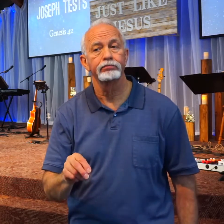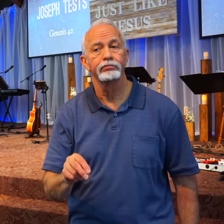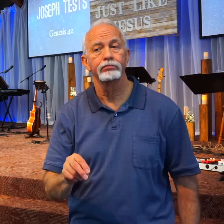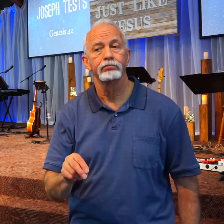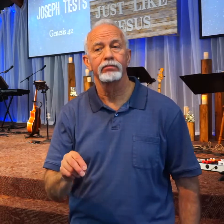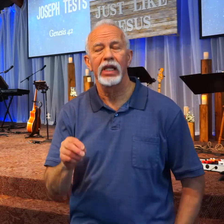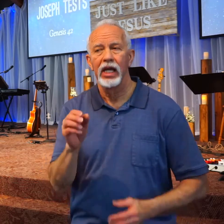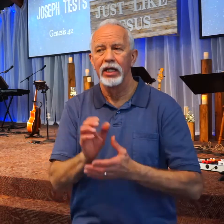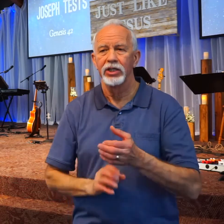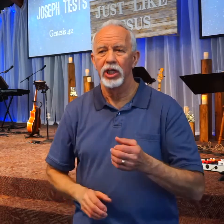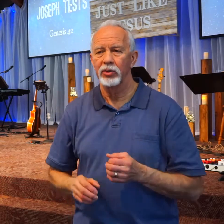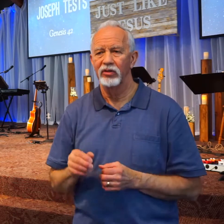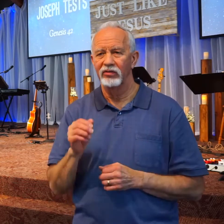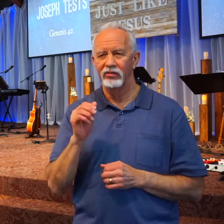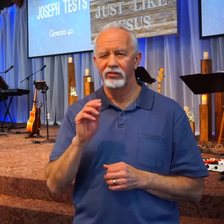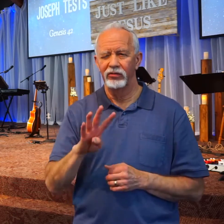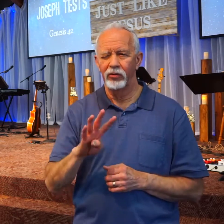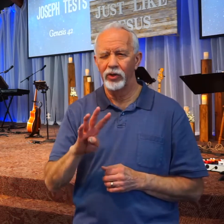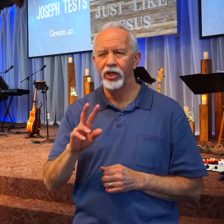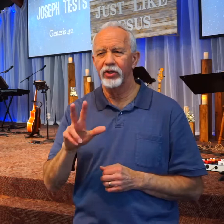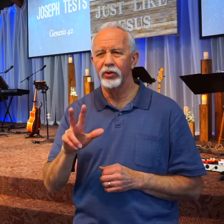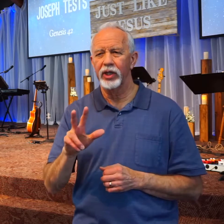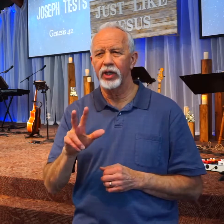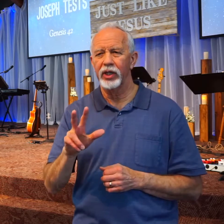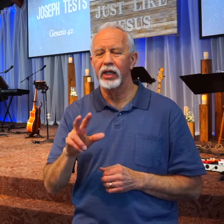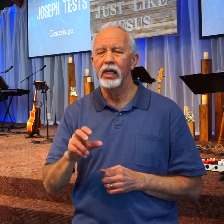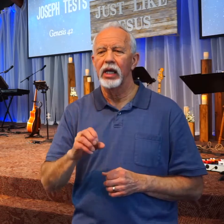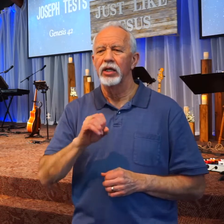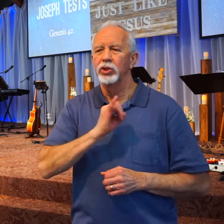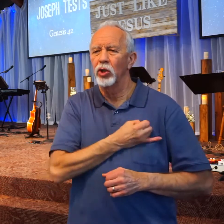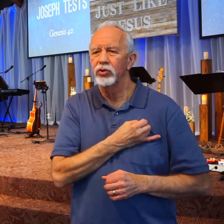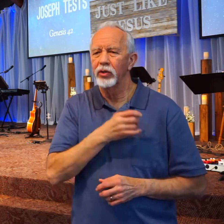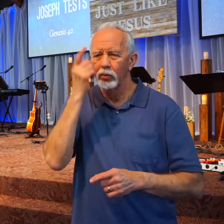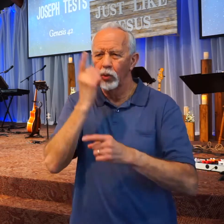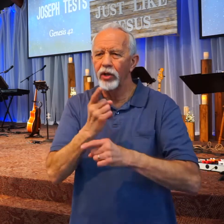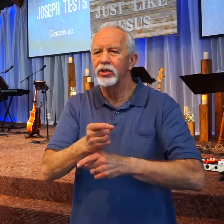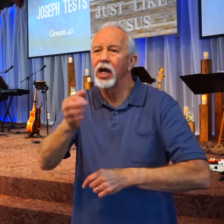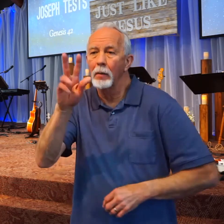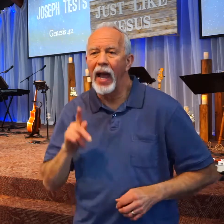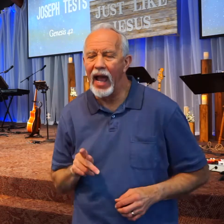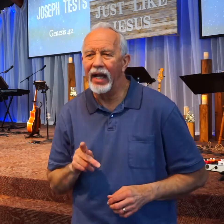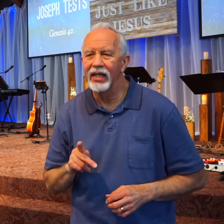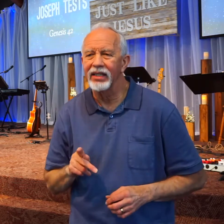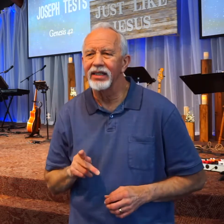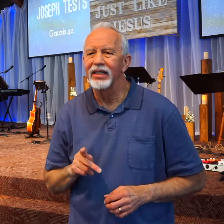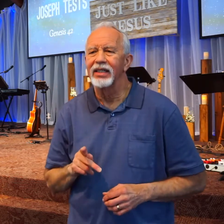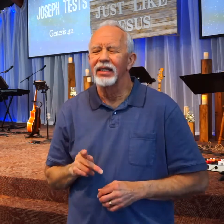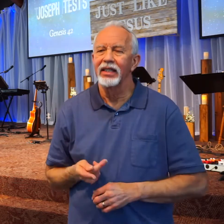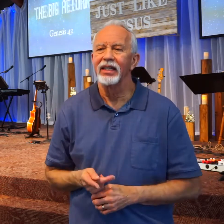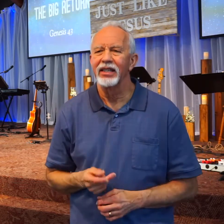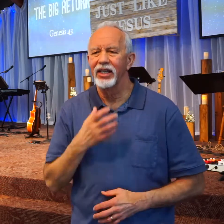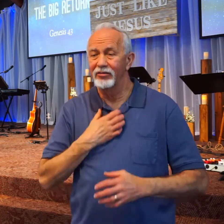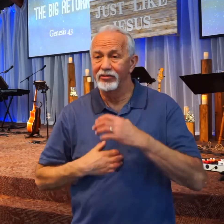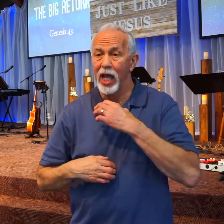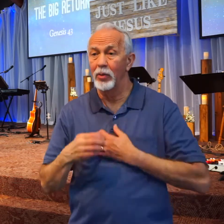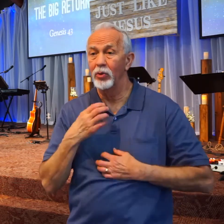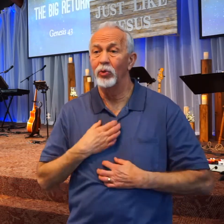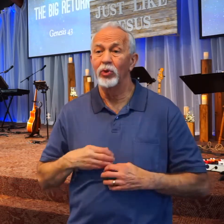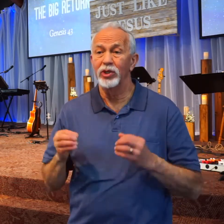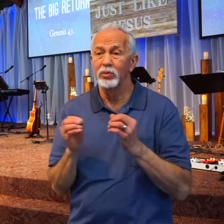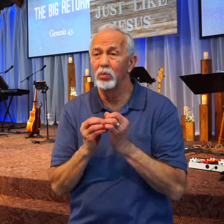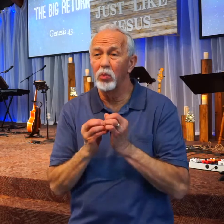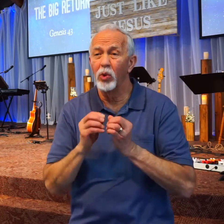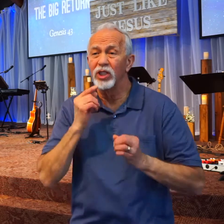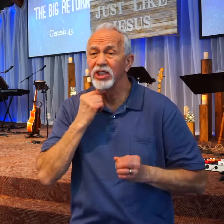Chapter 43, Joseph's brothers return. The famine was even more severe. And you